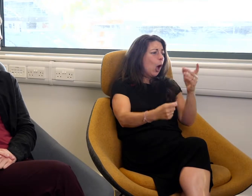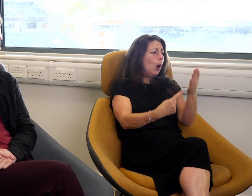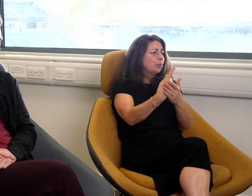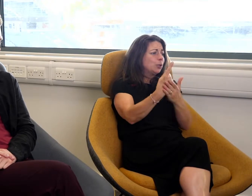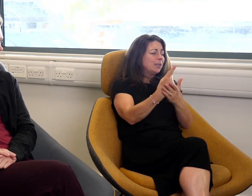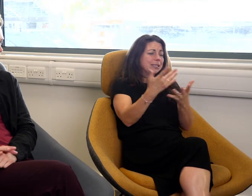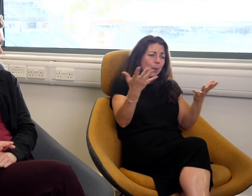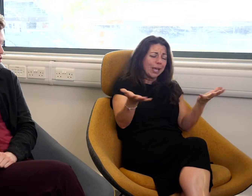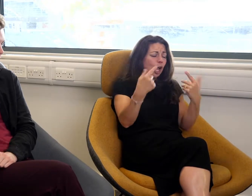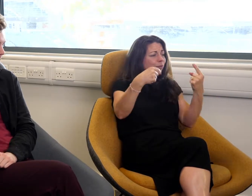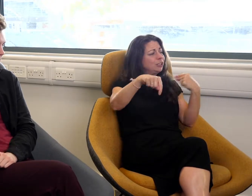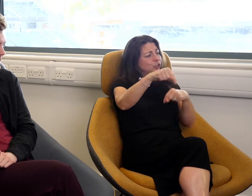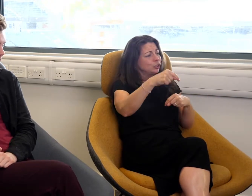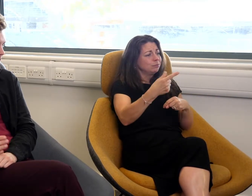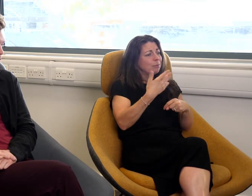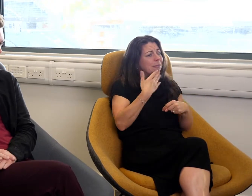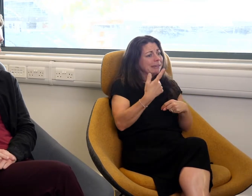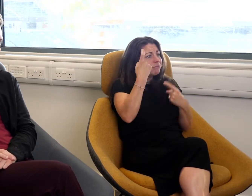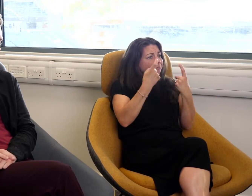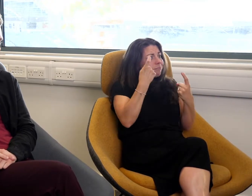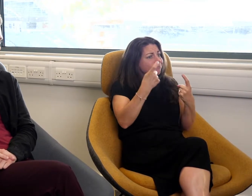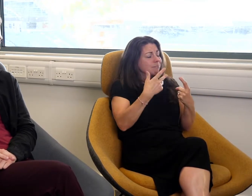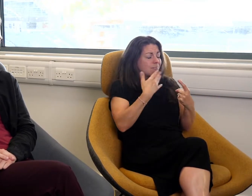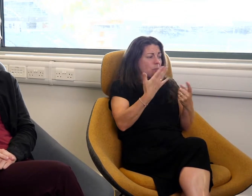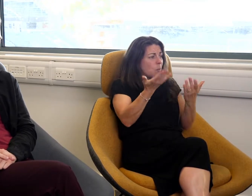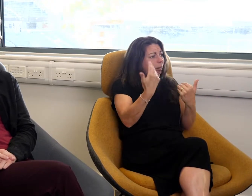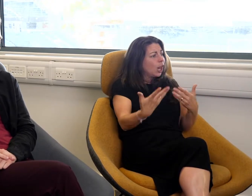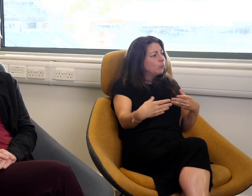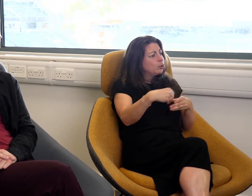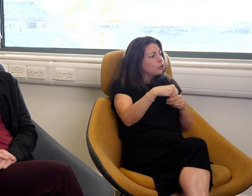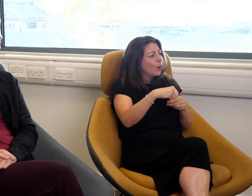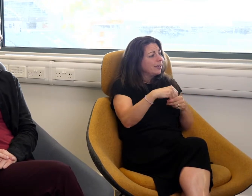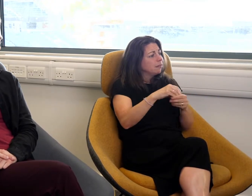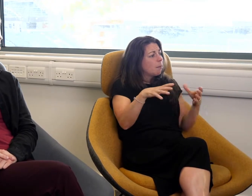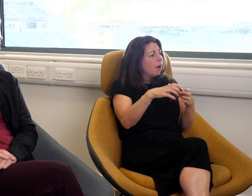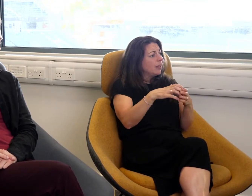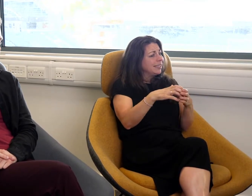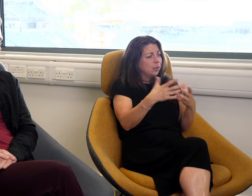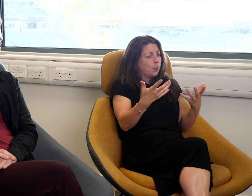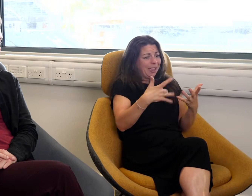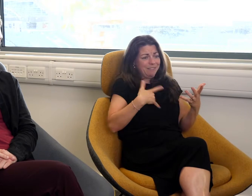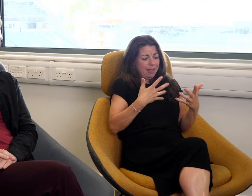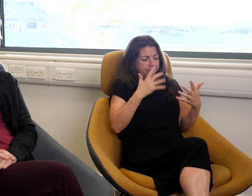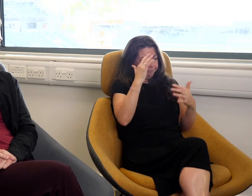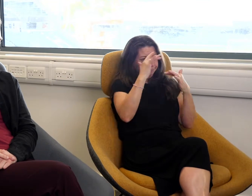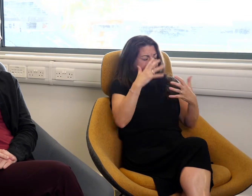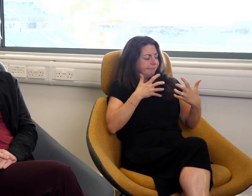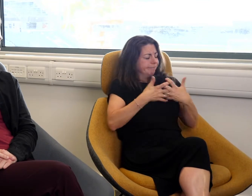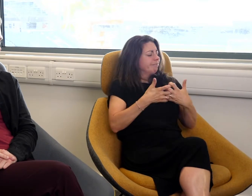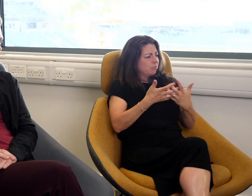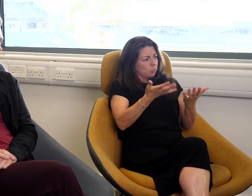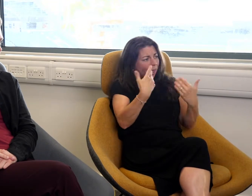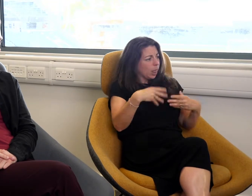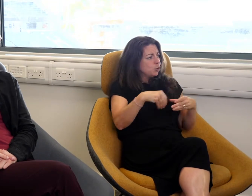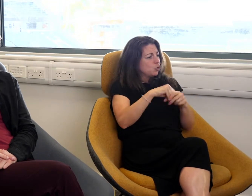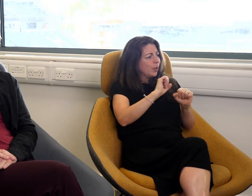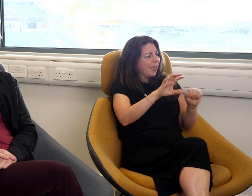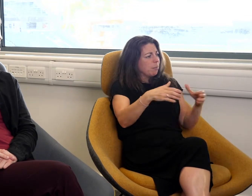to join a party if there's one that you think aligns with you. From there, I got involved a bit in some